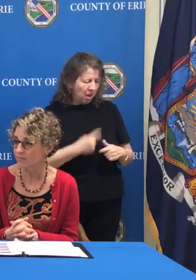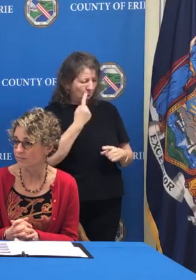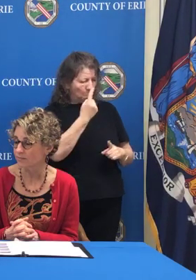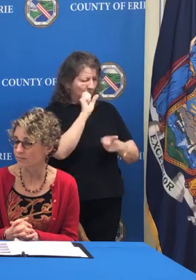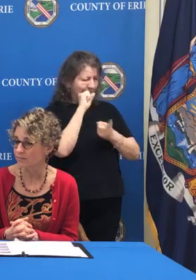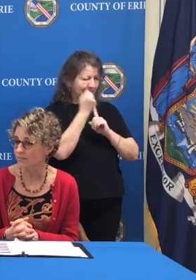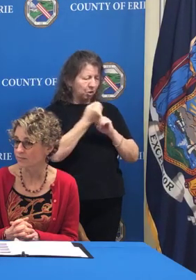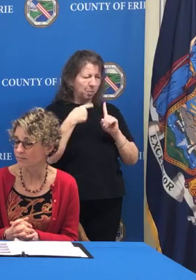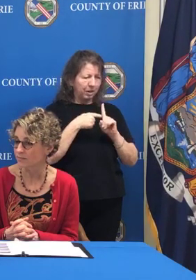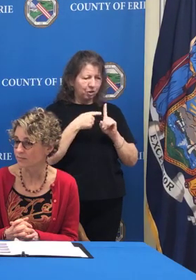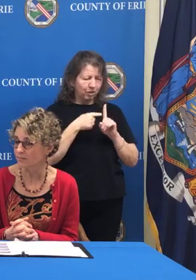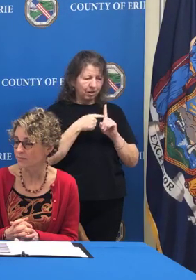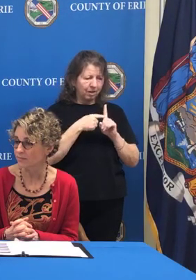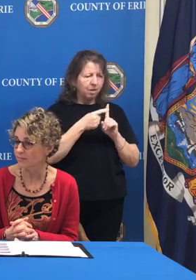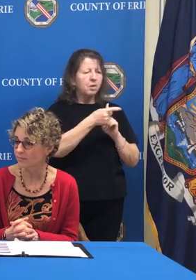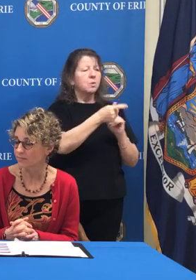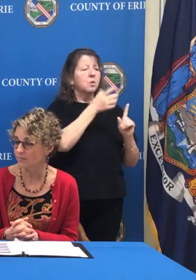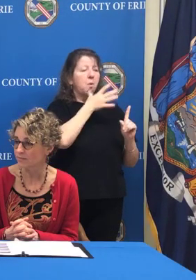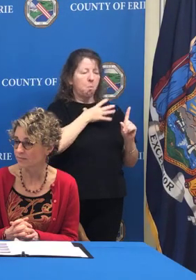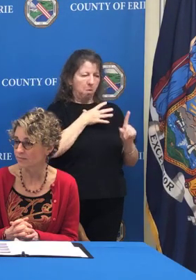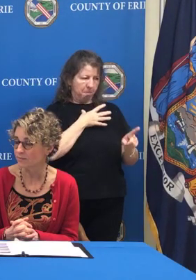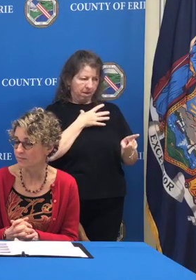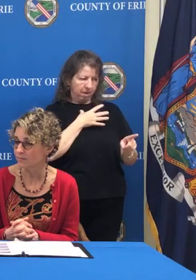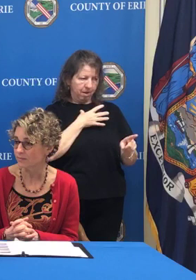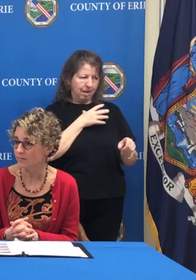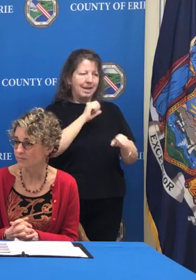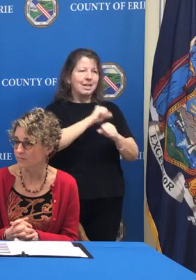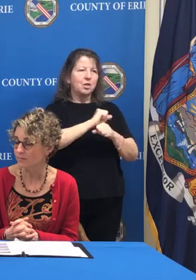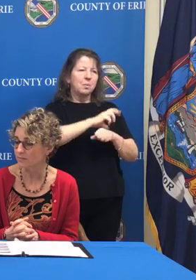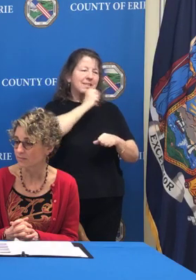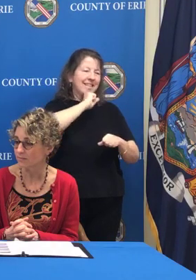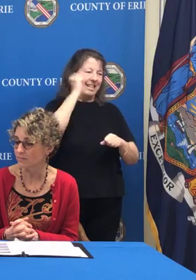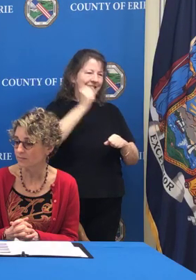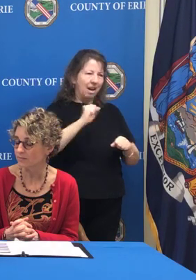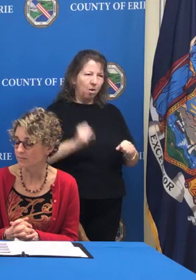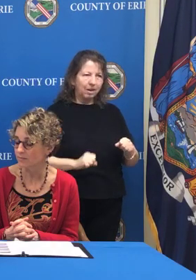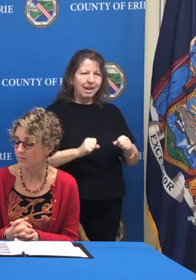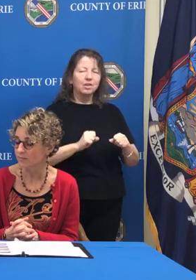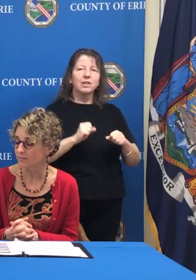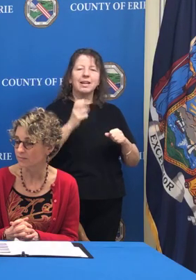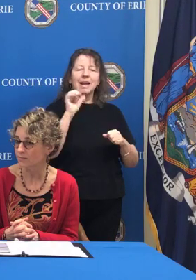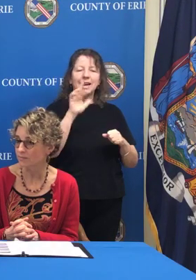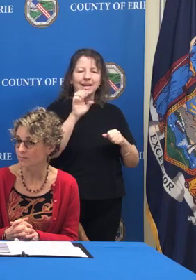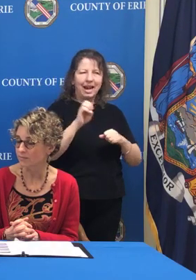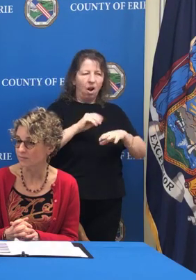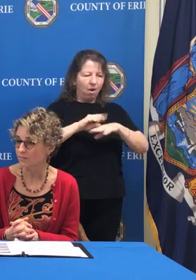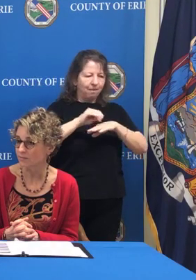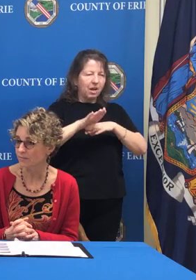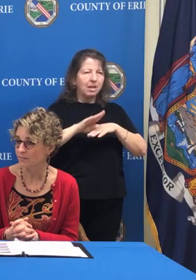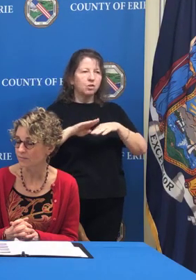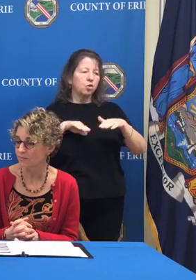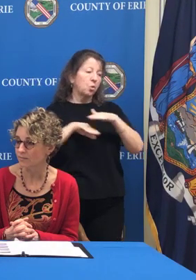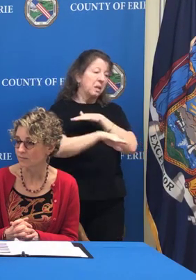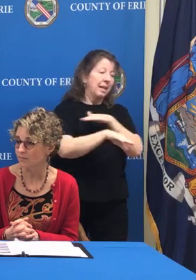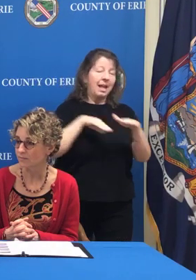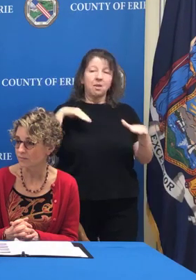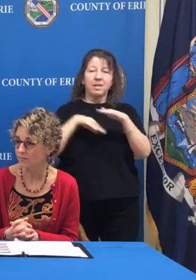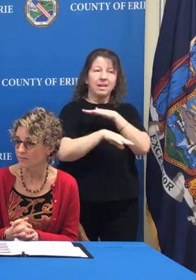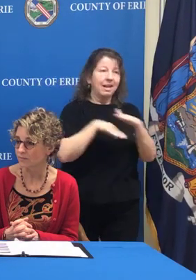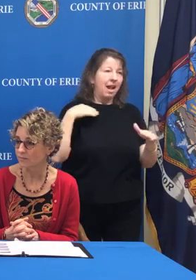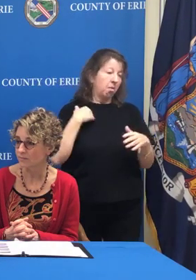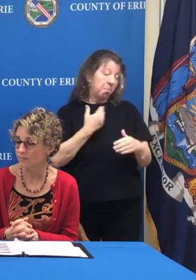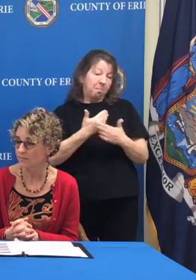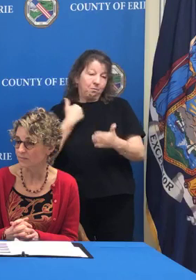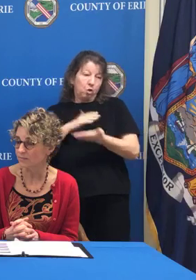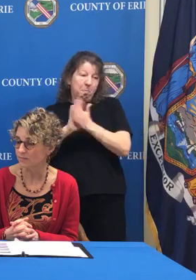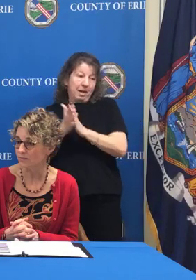case, there is a woman who works as a geriatric care advisor. She's in and out. Prior to being sick, she was in and out